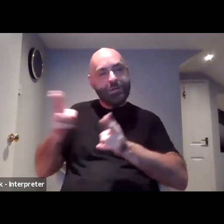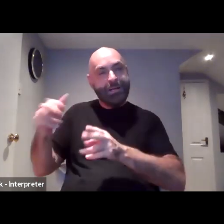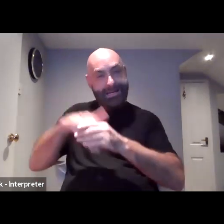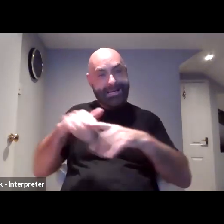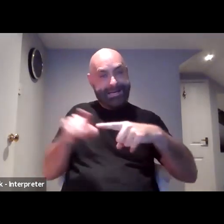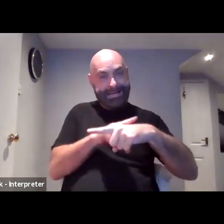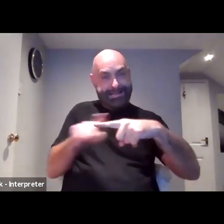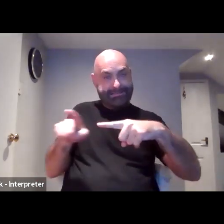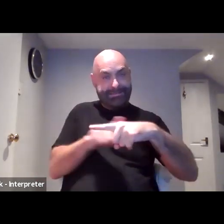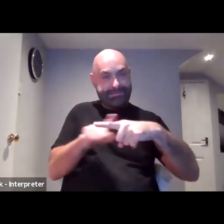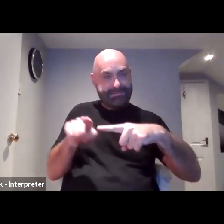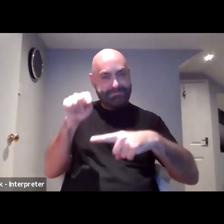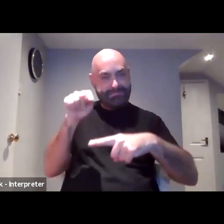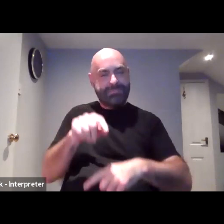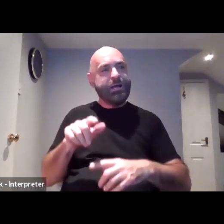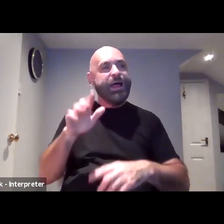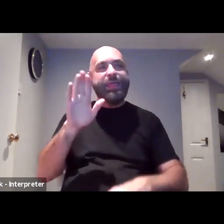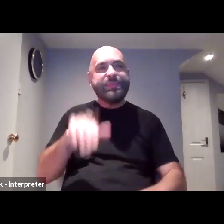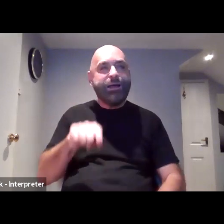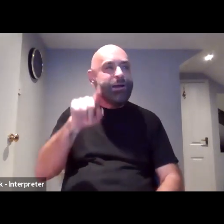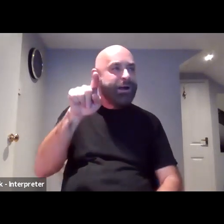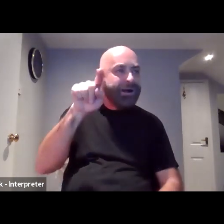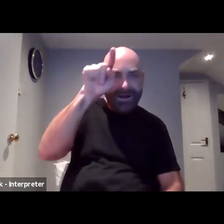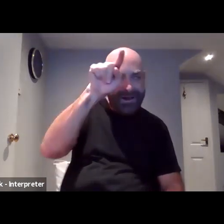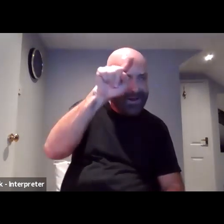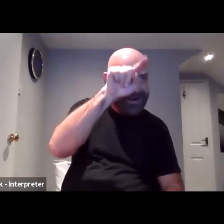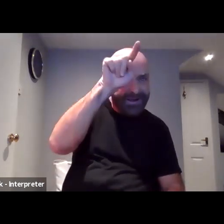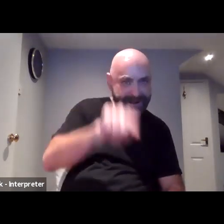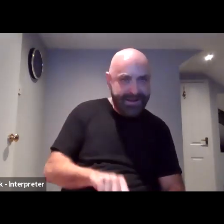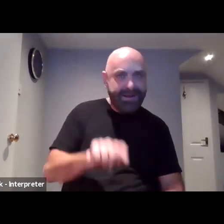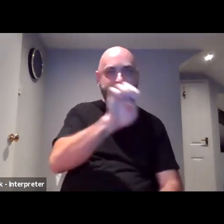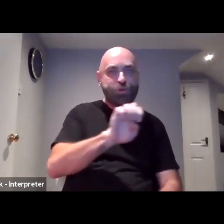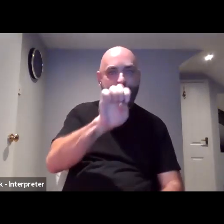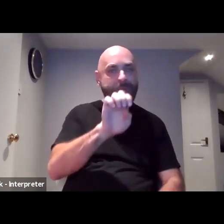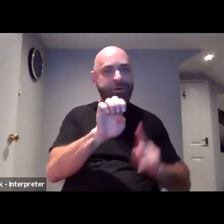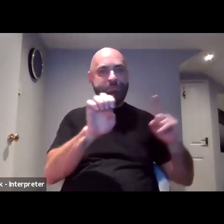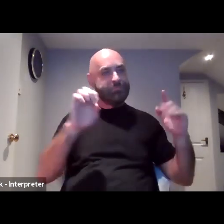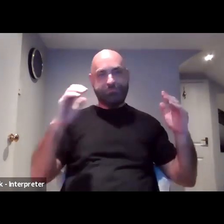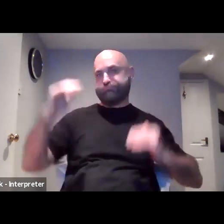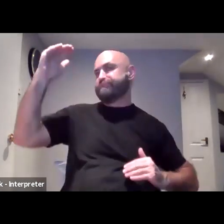England than in any other country in Europe.